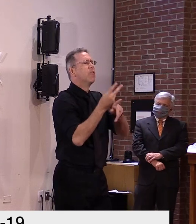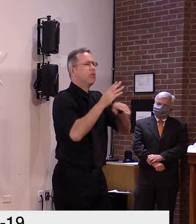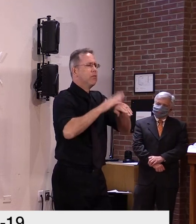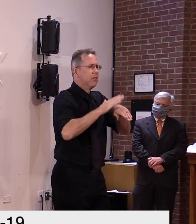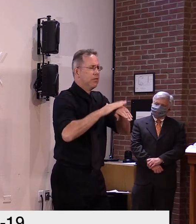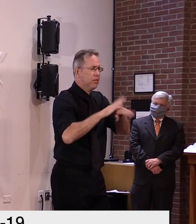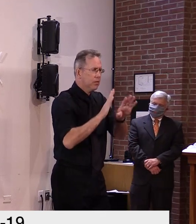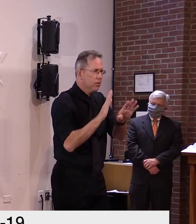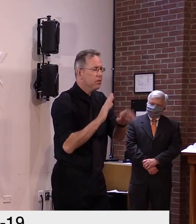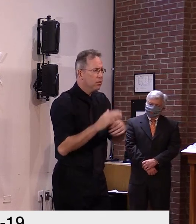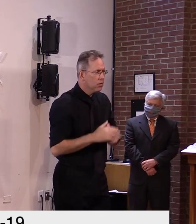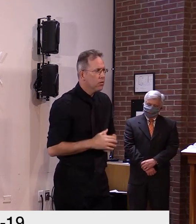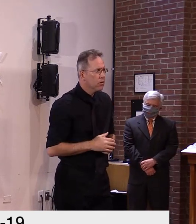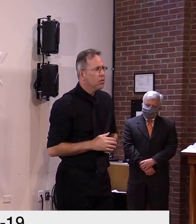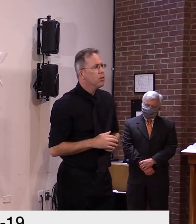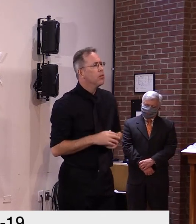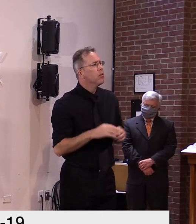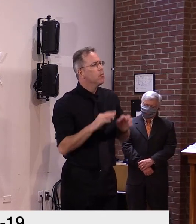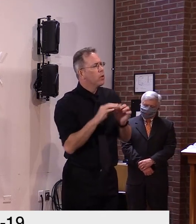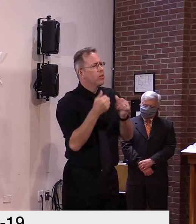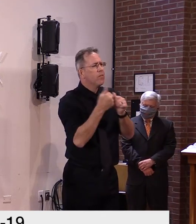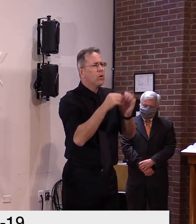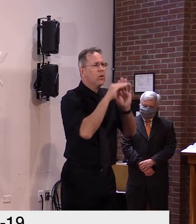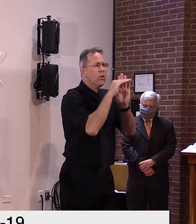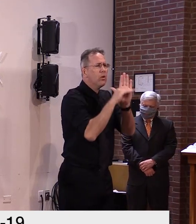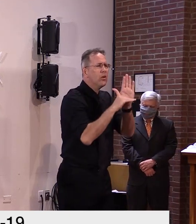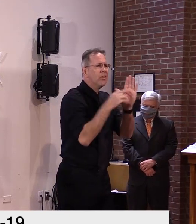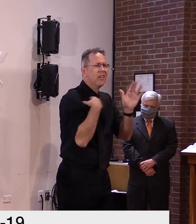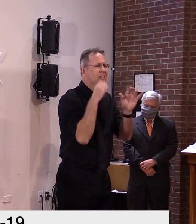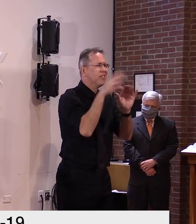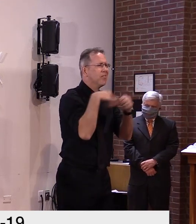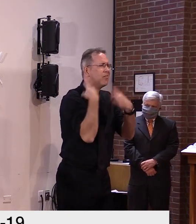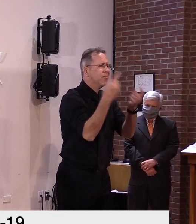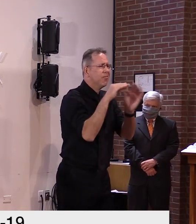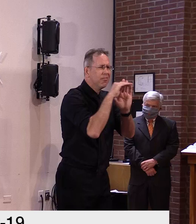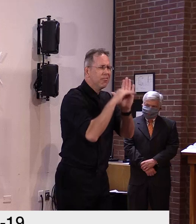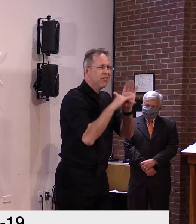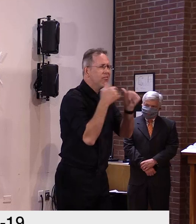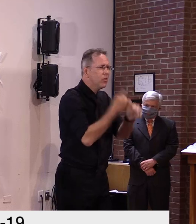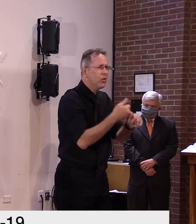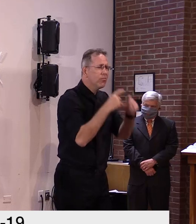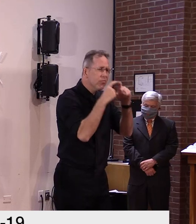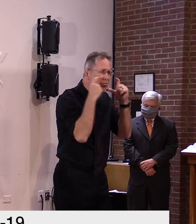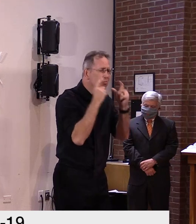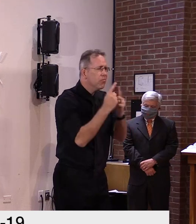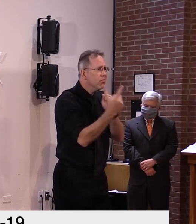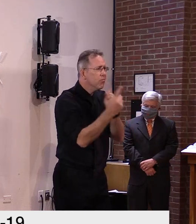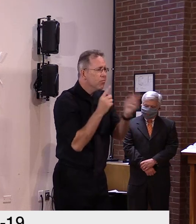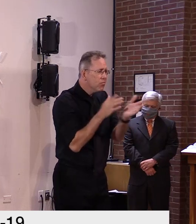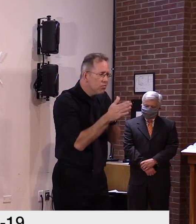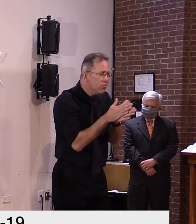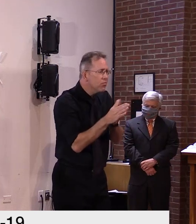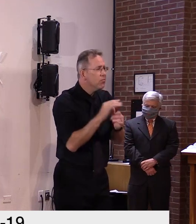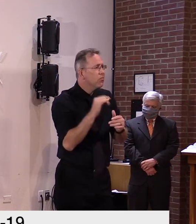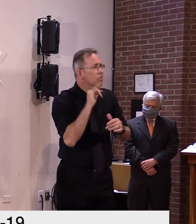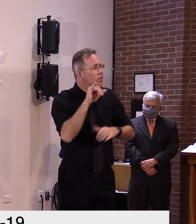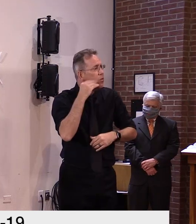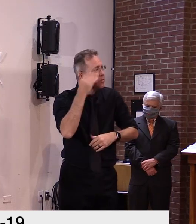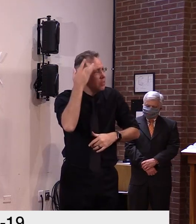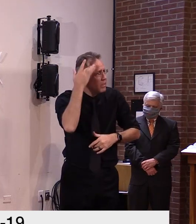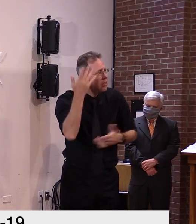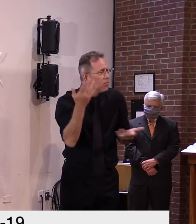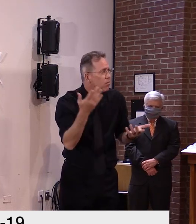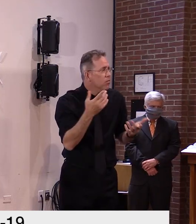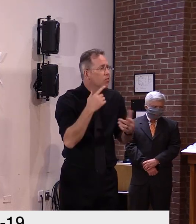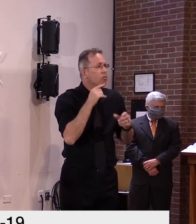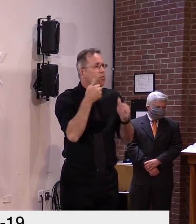And if you can remain where you are, we would advise to do so to prevent the spread or